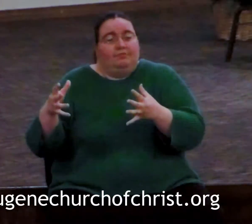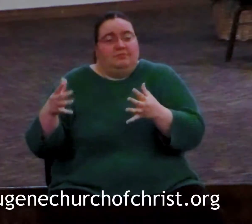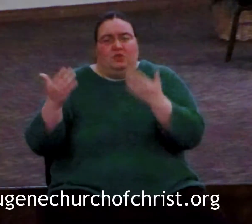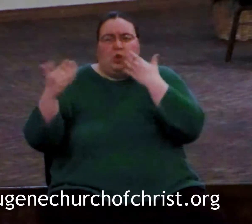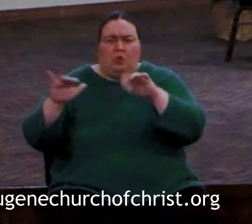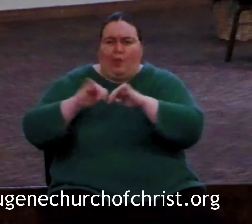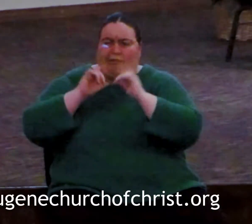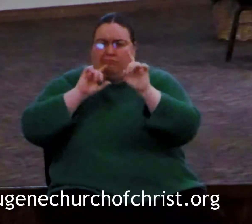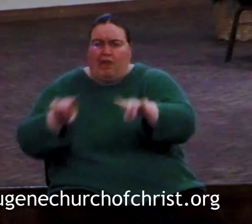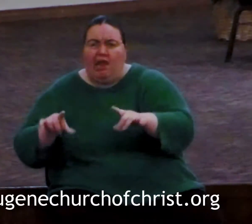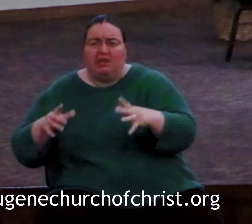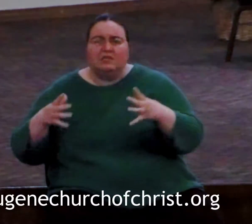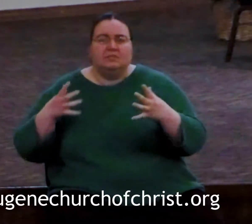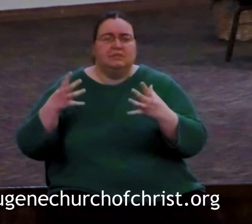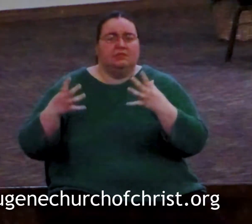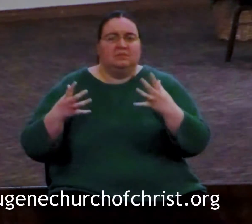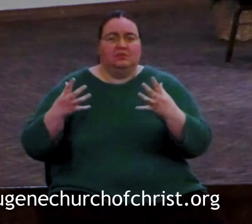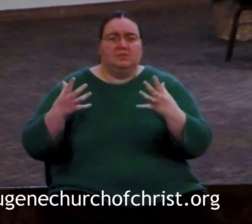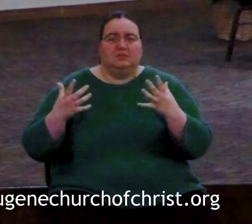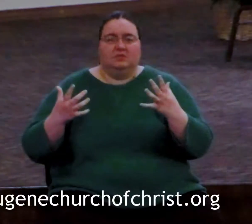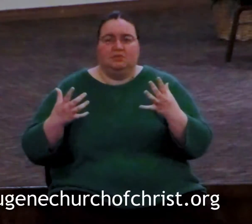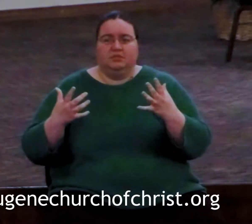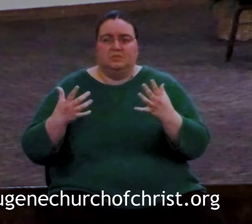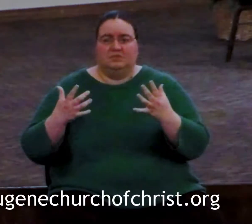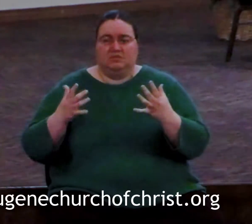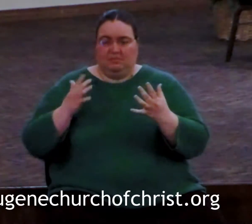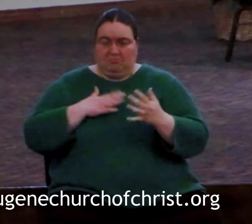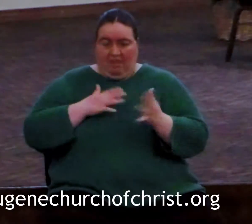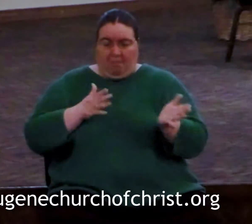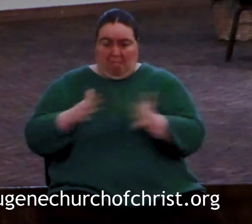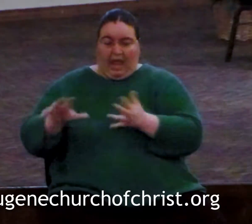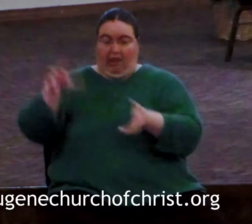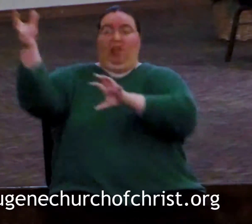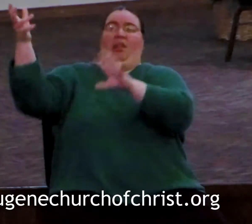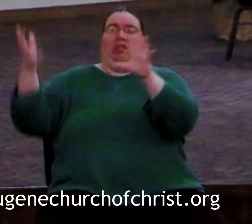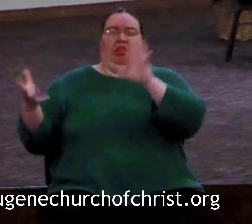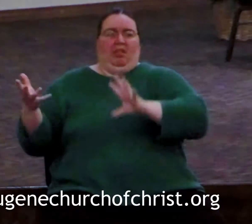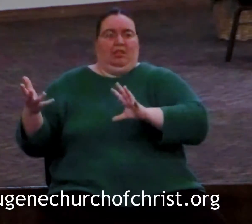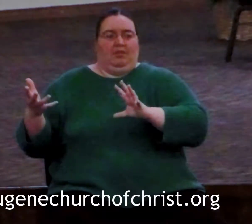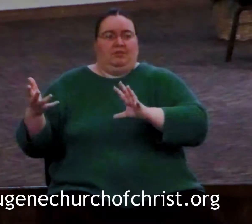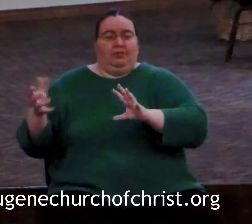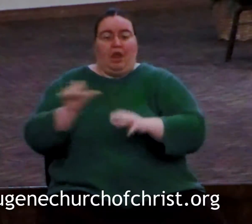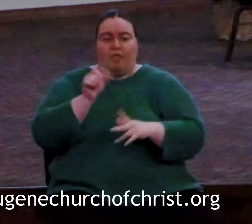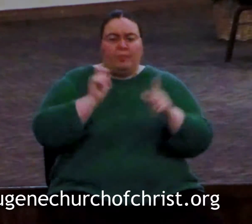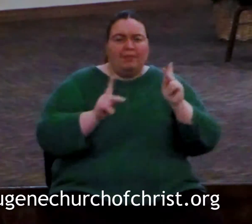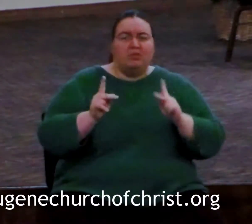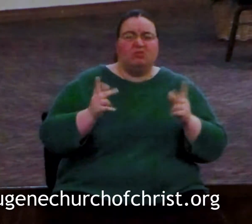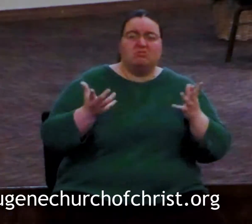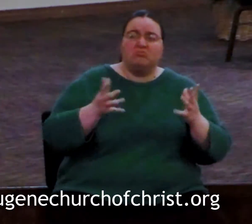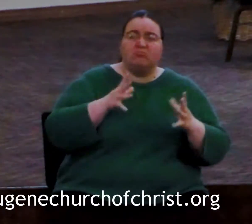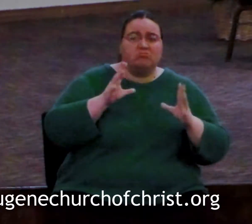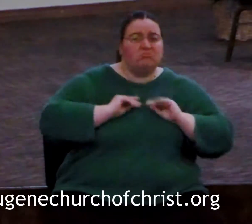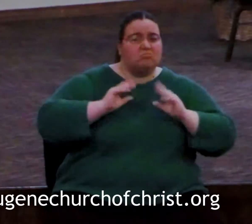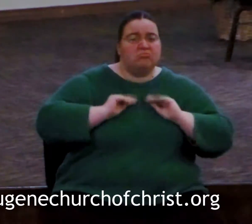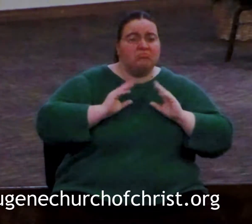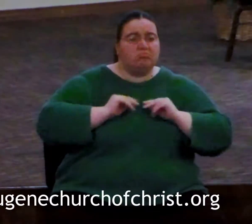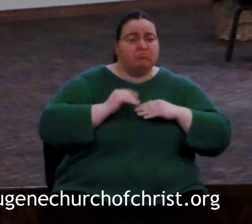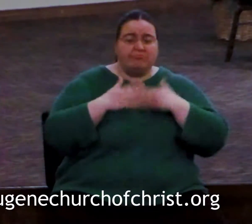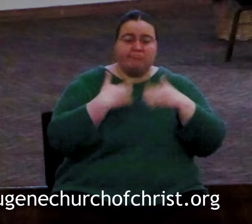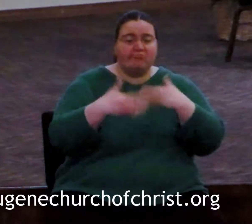We don't know how to react. We're taken away from our plan. And then there are others of us who just run with it and